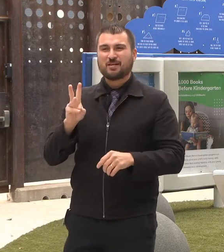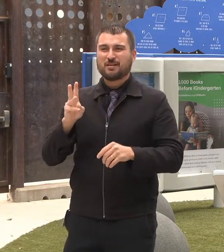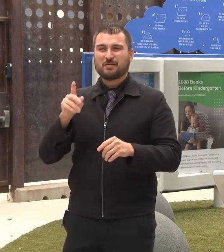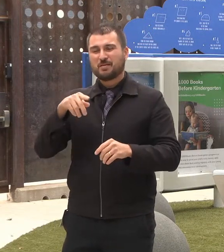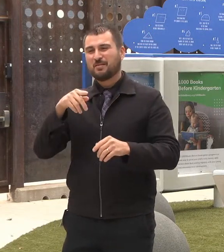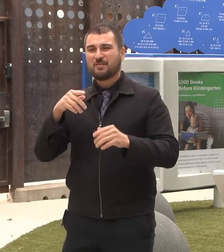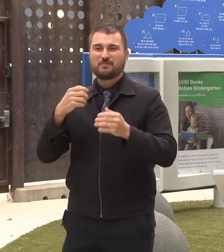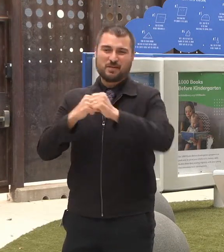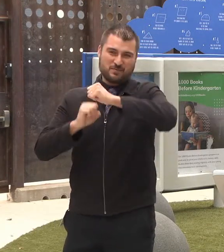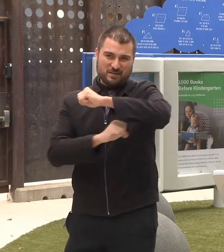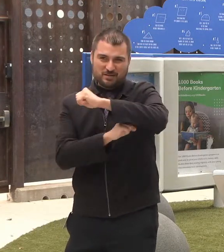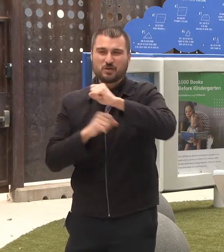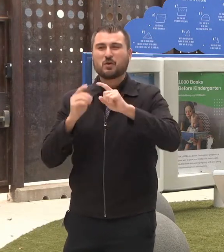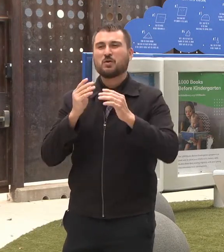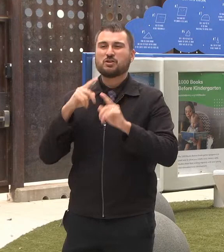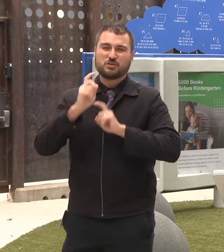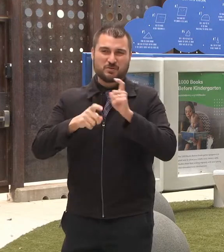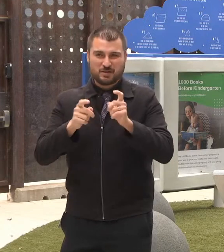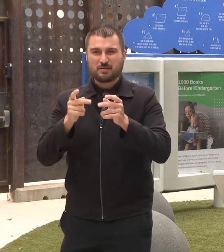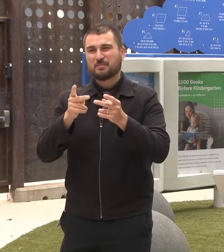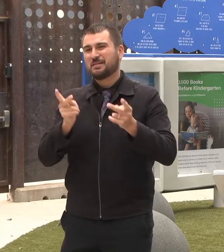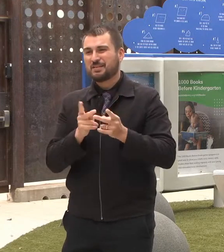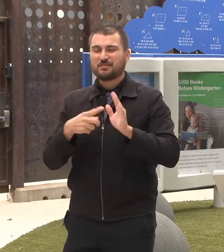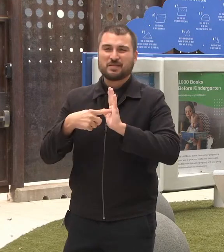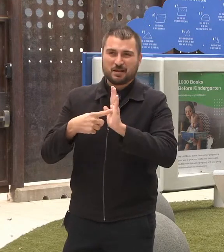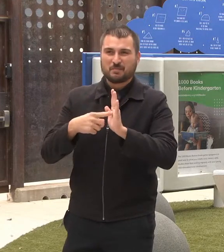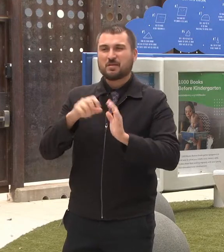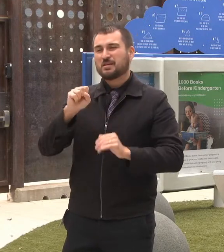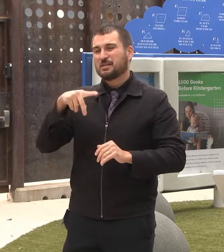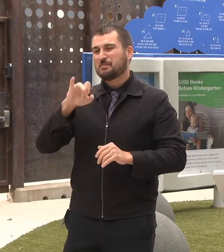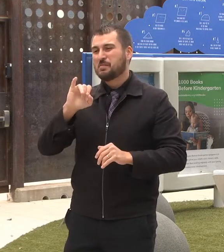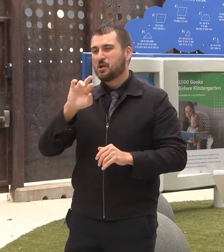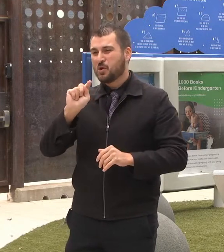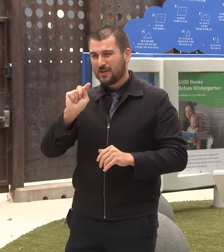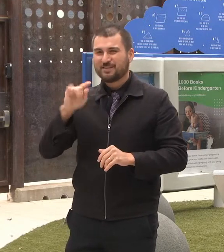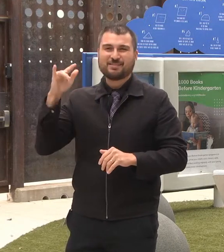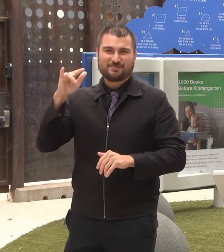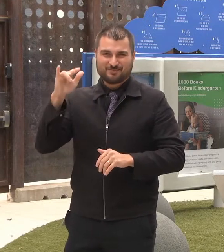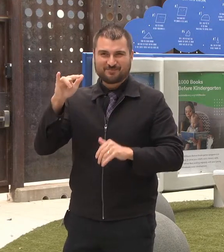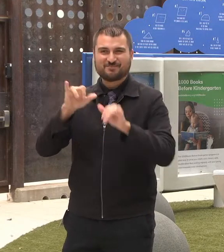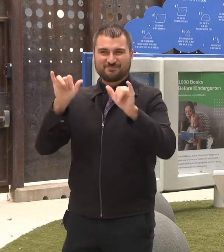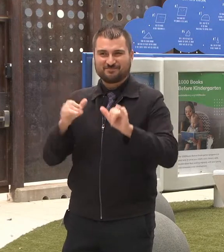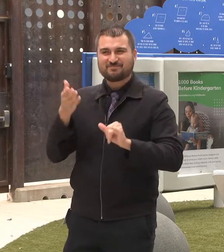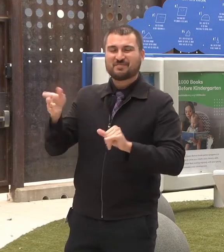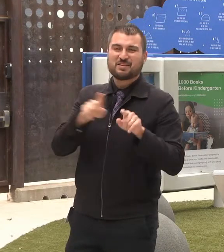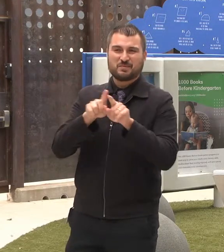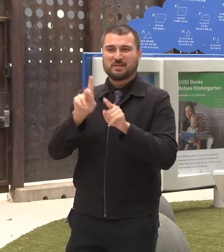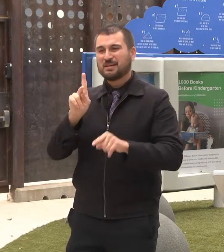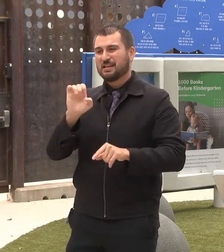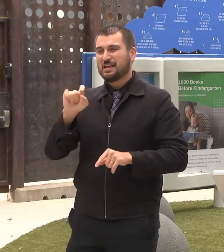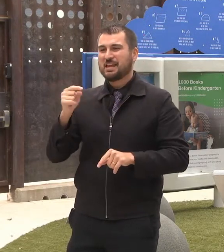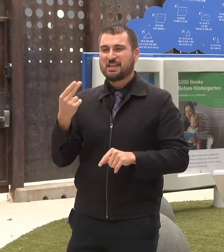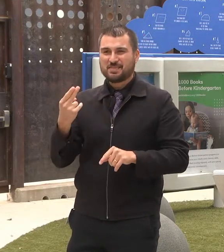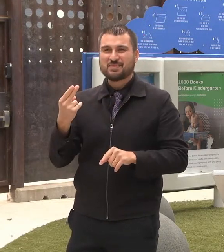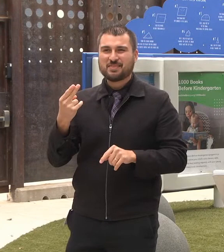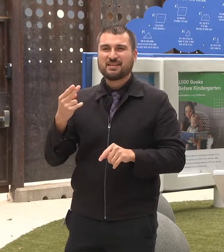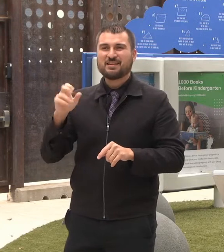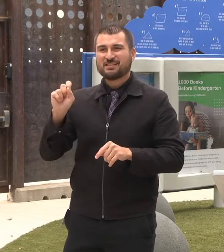donations from Spirit Aerosystems and also Keith and Georgia Stevens. The garden features musical